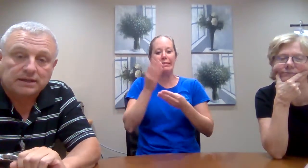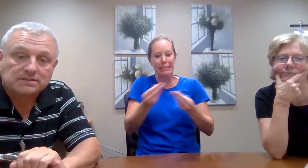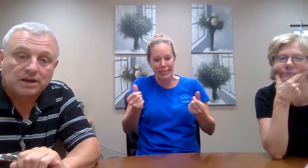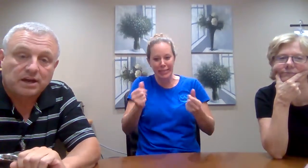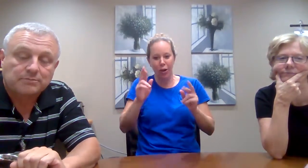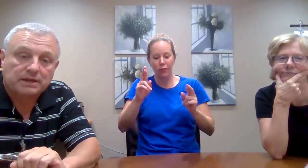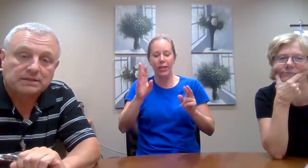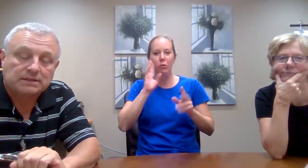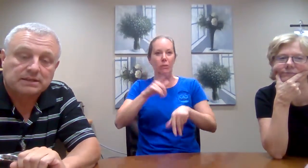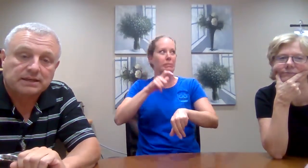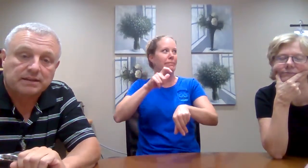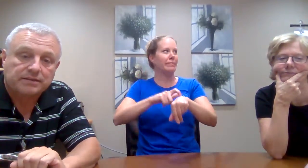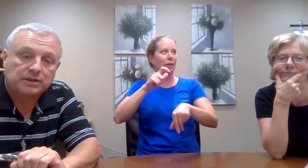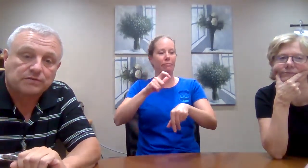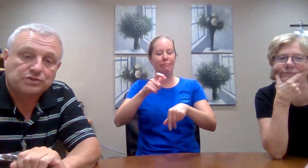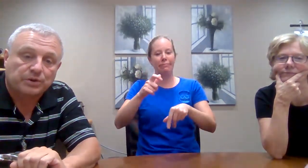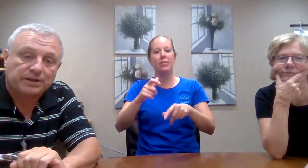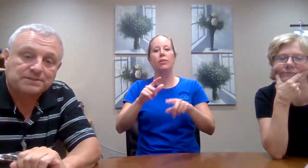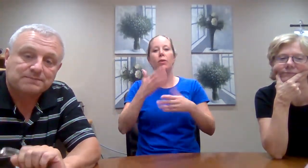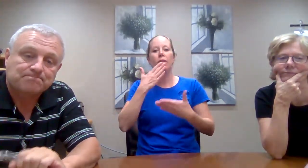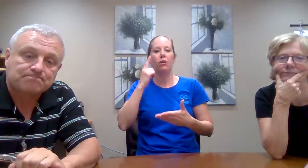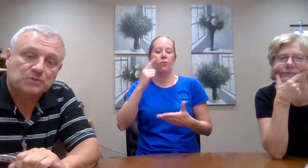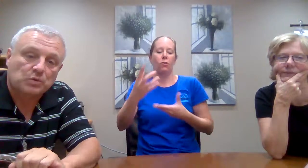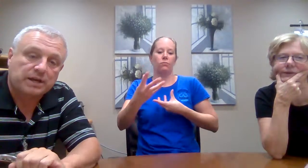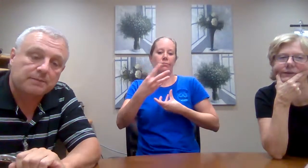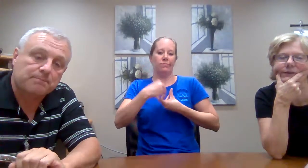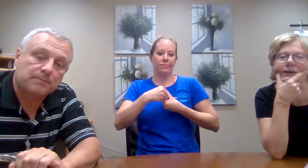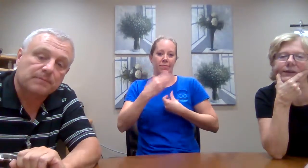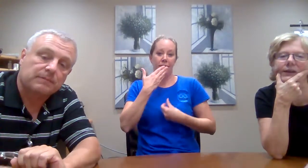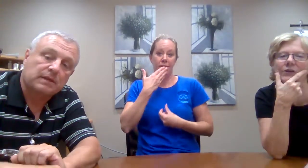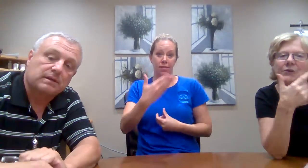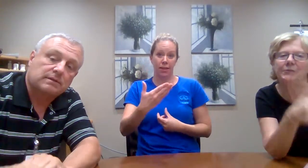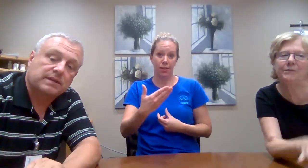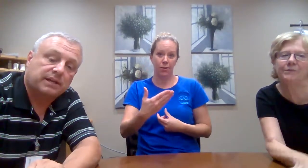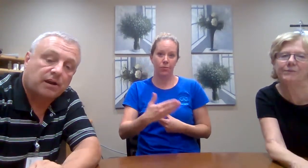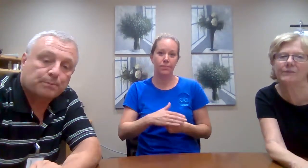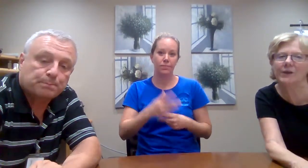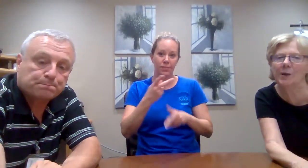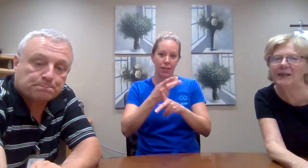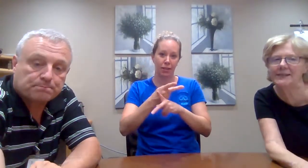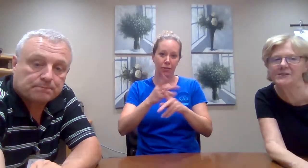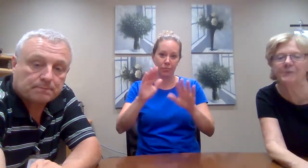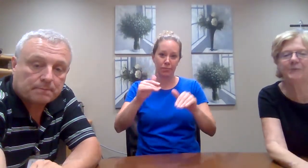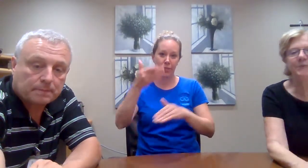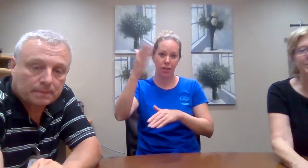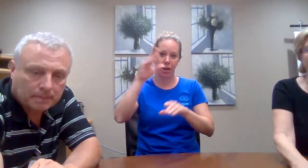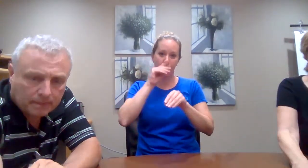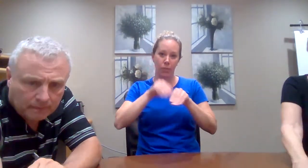next time. And again, thank you for joining us. Okay, take care.